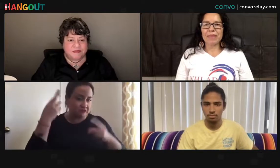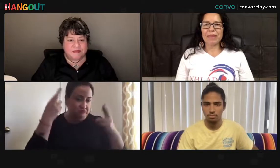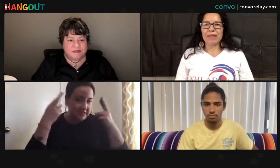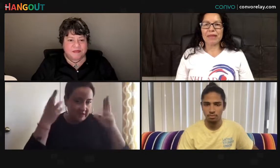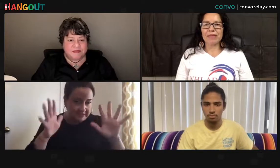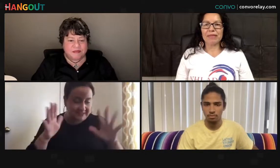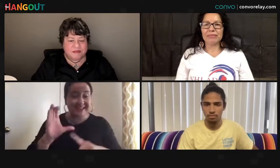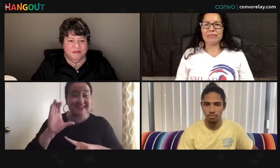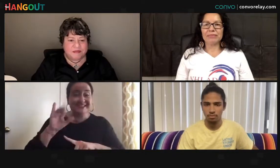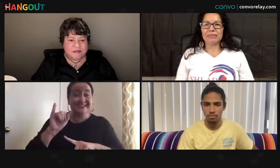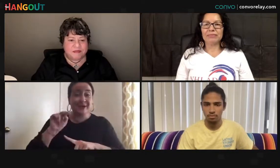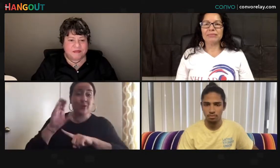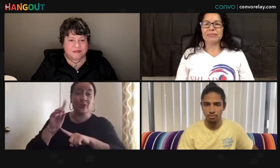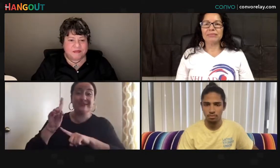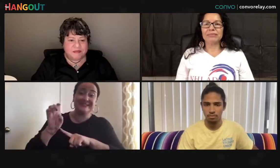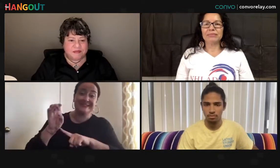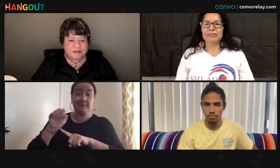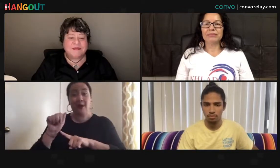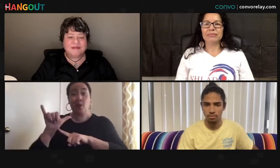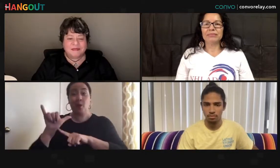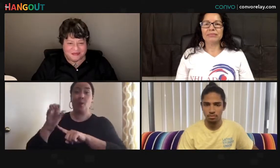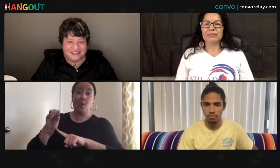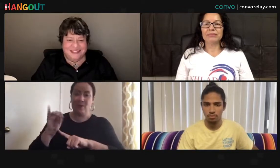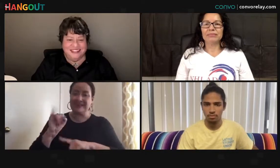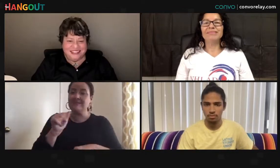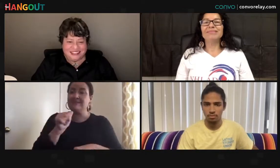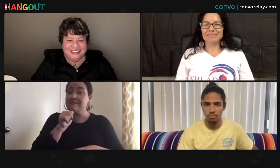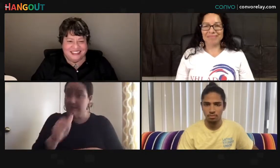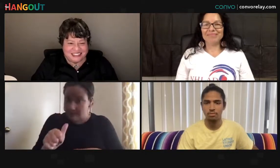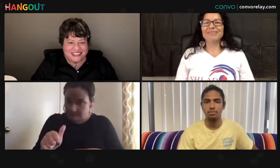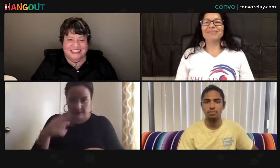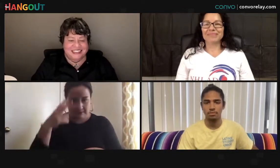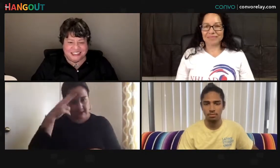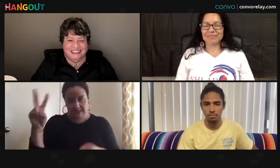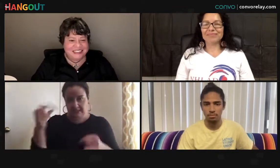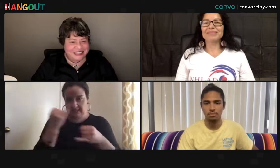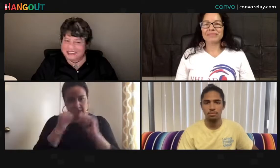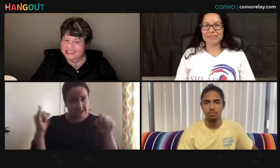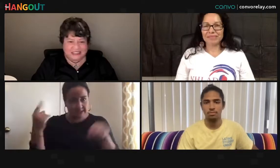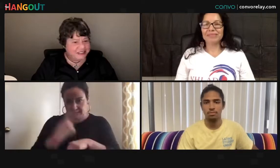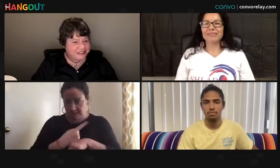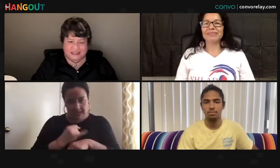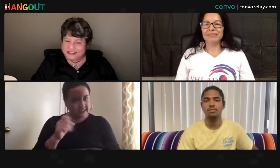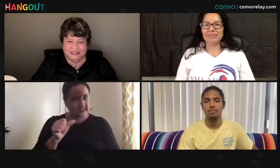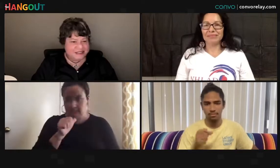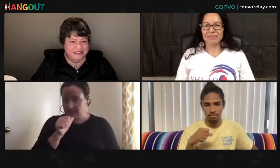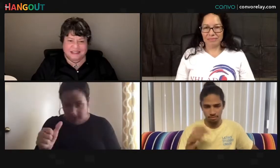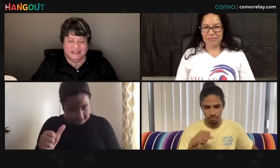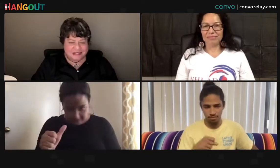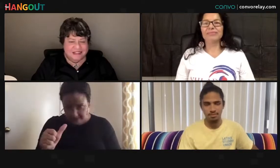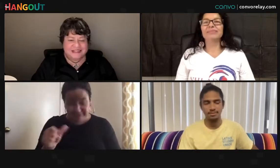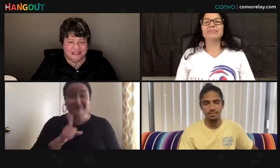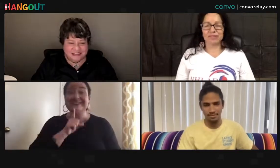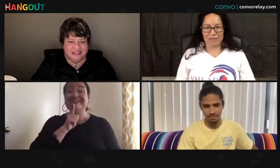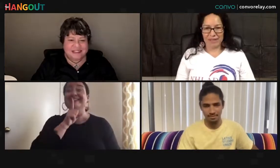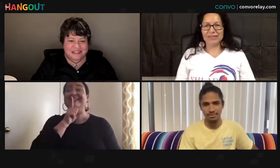one now, and it seems like more and more people are realizing, but Cinco de Mayo is not Mexican Independence Day. It's just